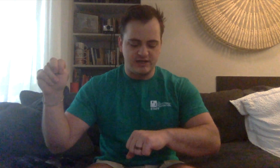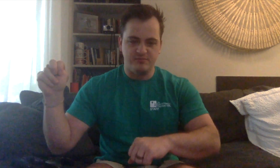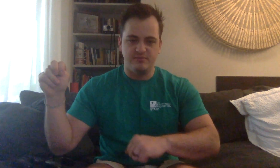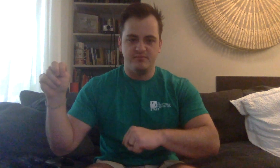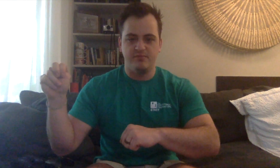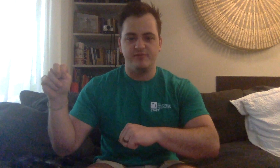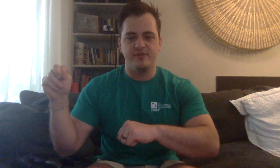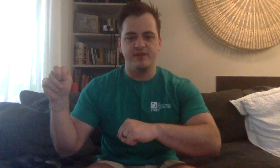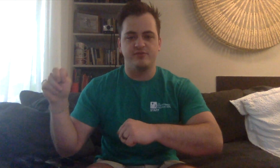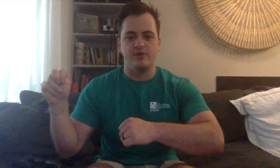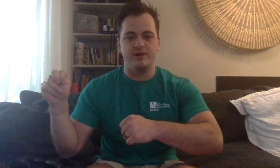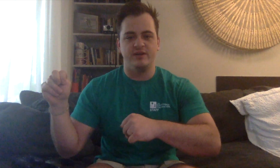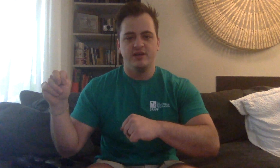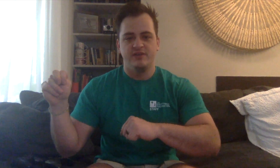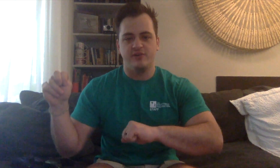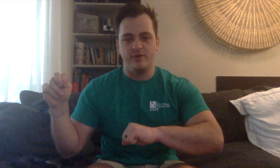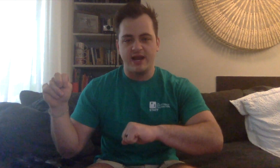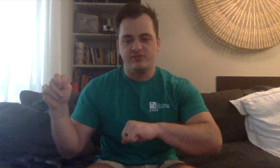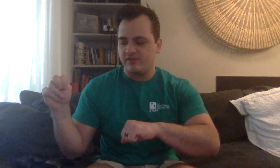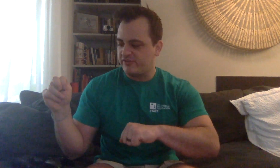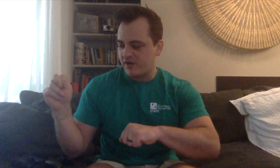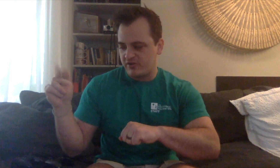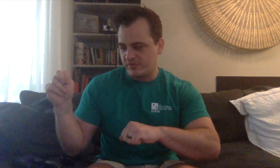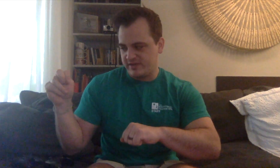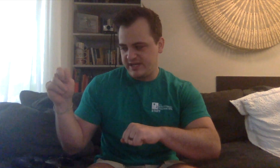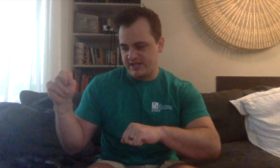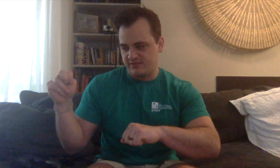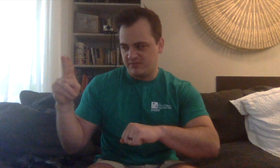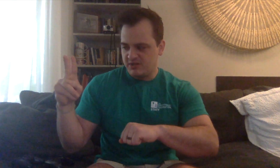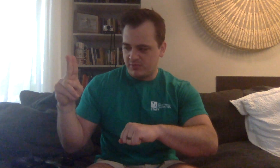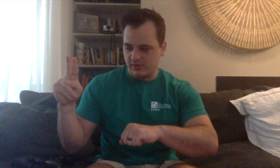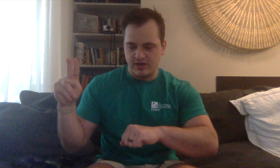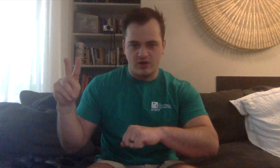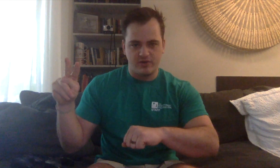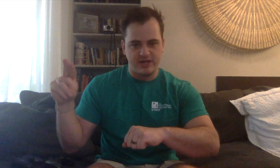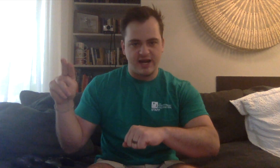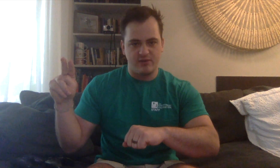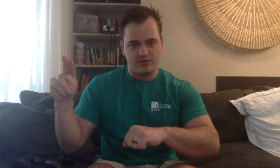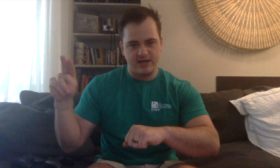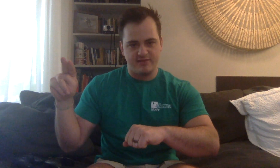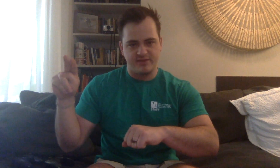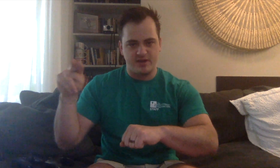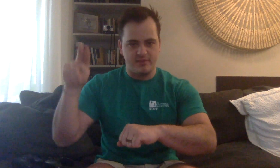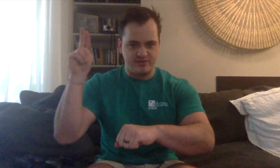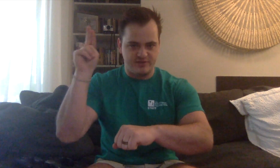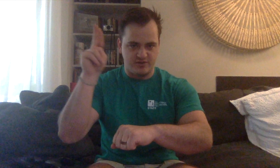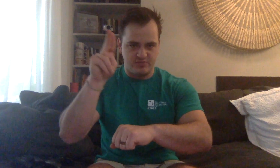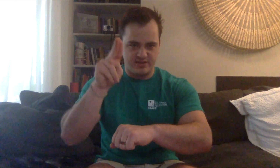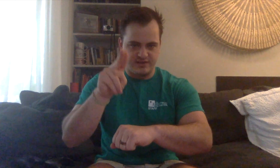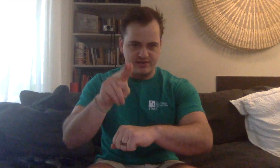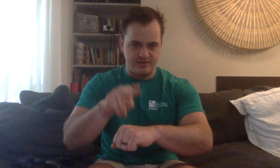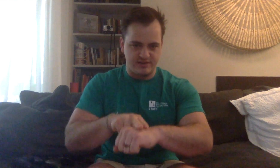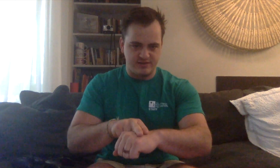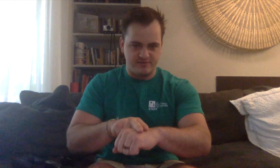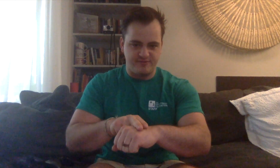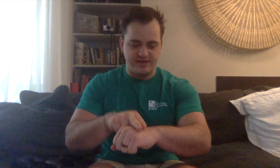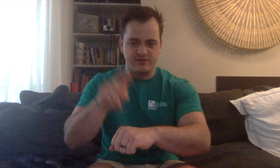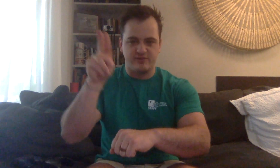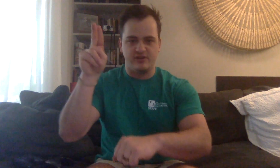thumb. But for this one, so nation starts with an N, but we're going to hold it out. We're going to have the thumb there still, but the fingers are, instead